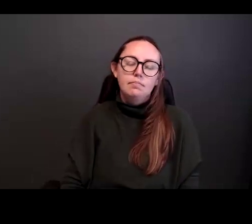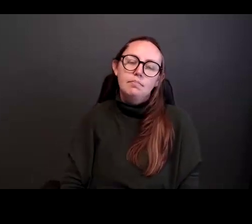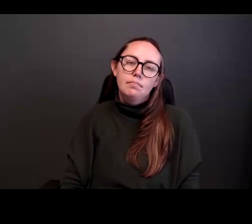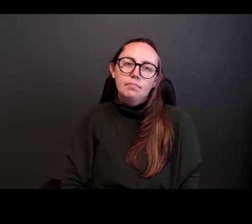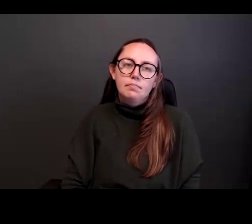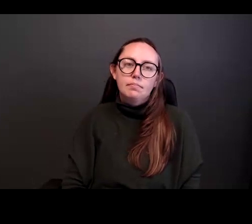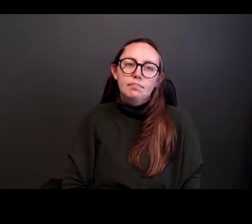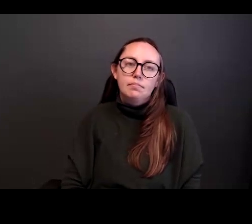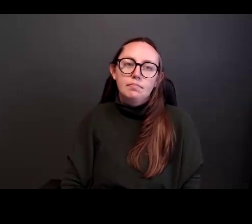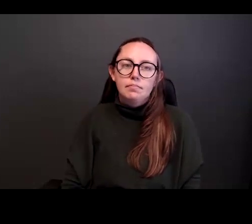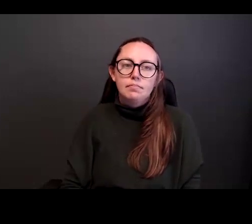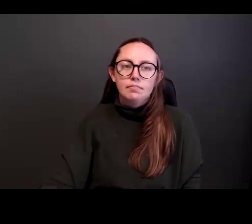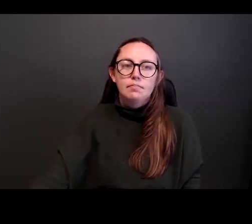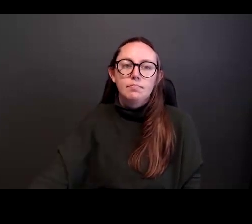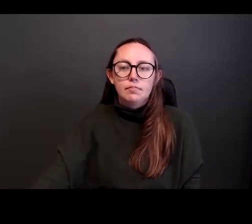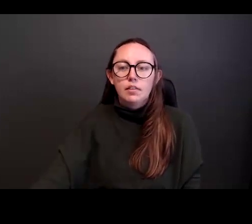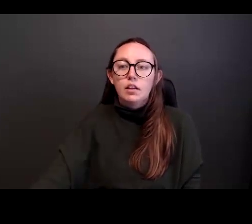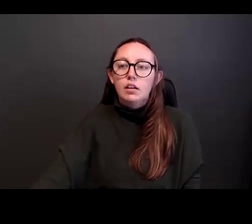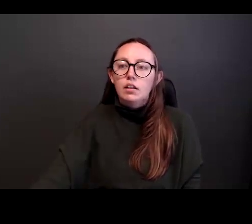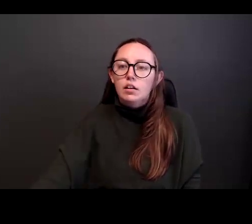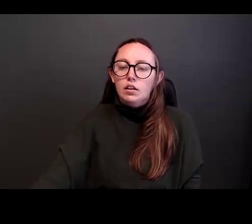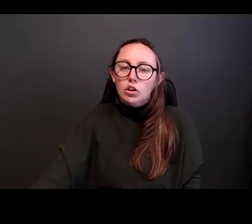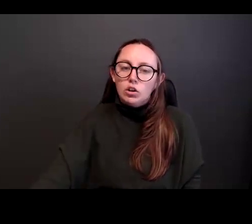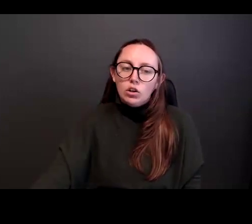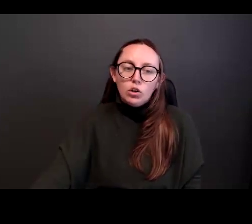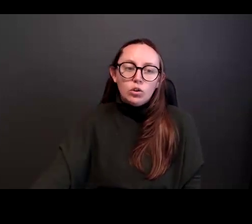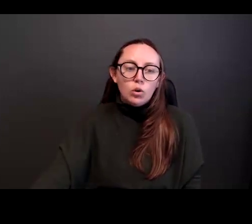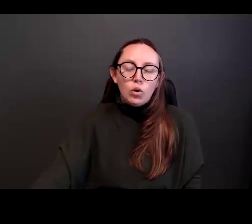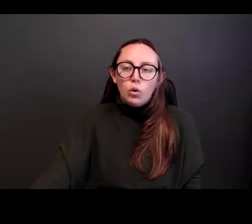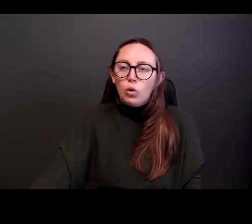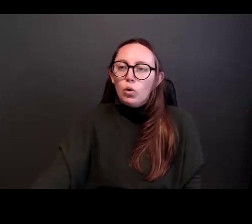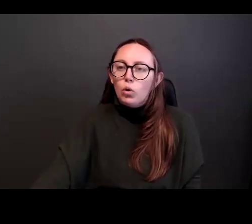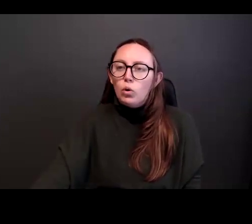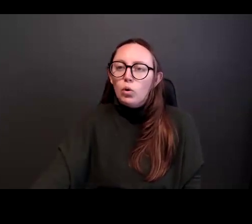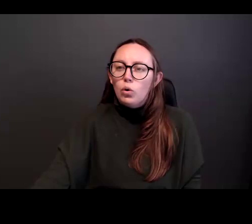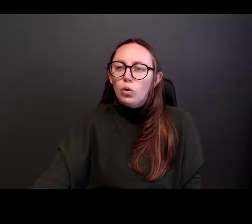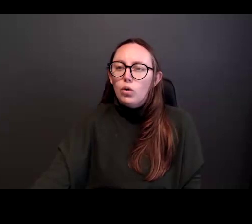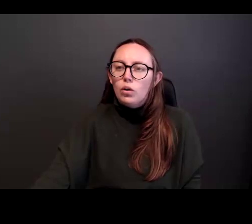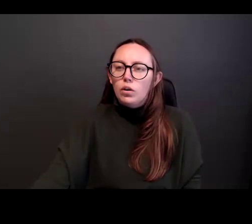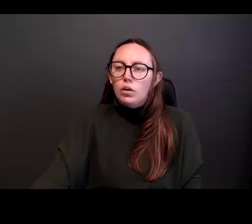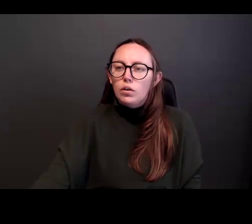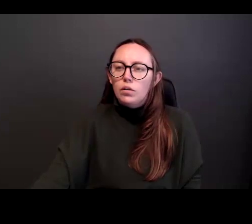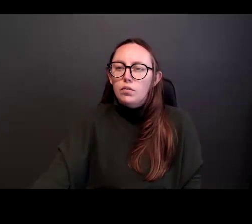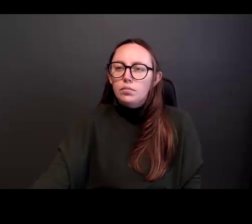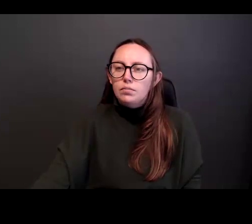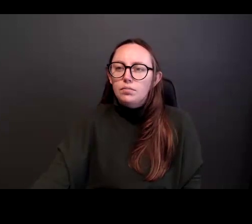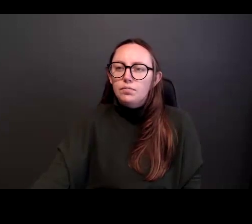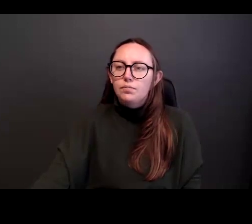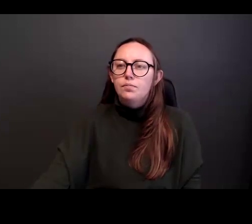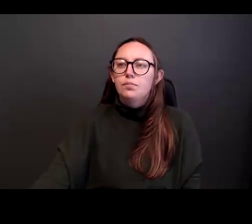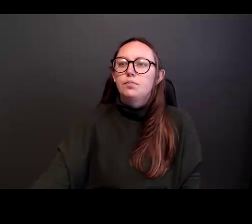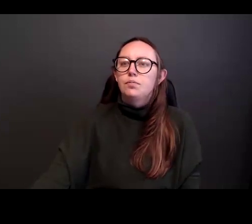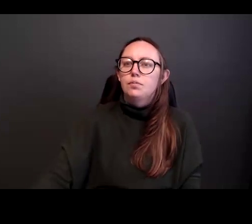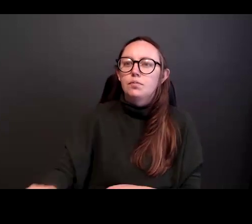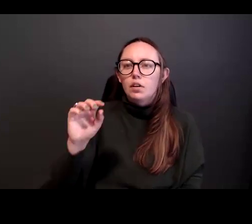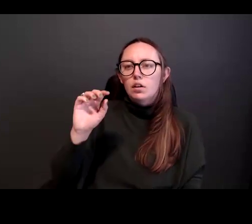I'll take your first idea to take the same what happened and from the woman's perspective. So Okay,